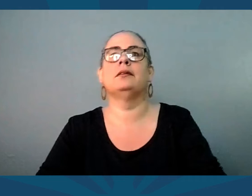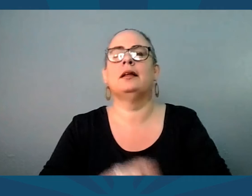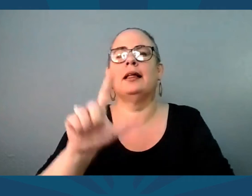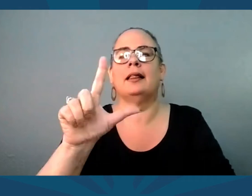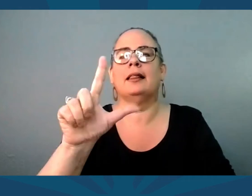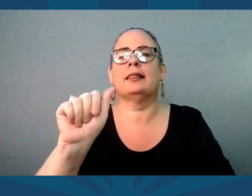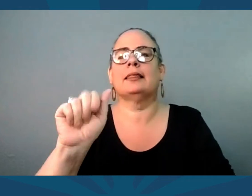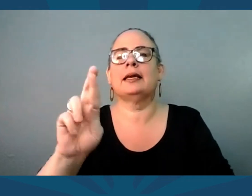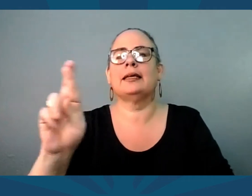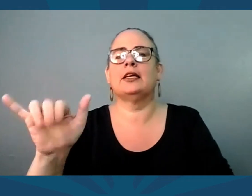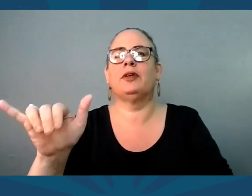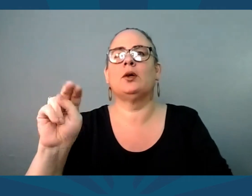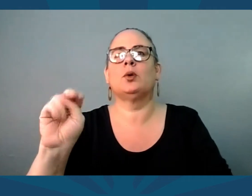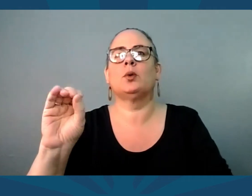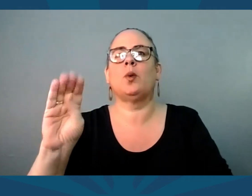Apache,